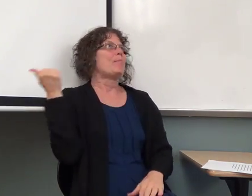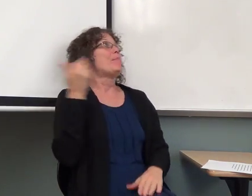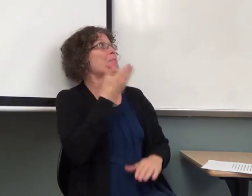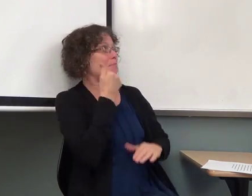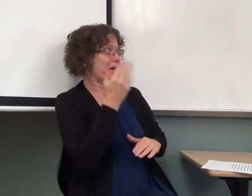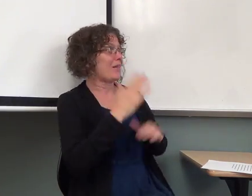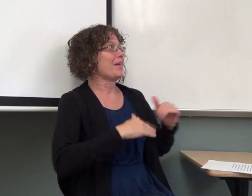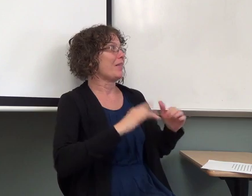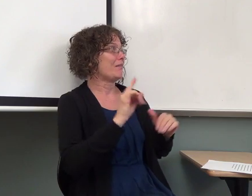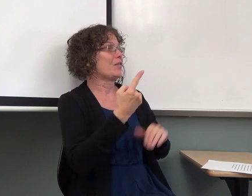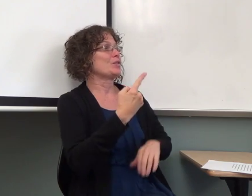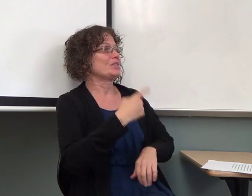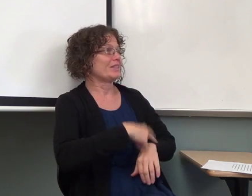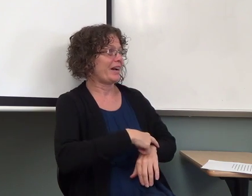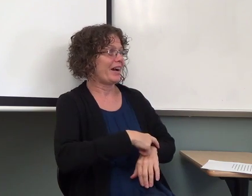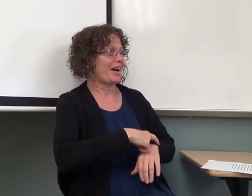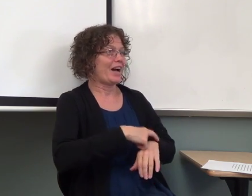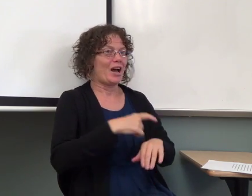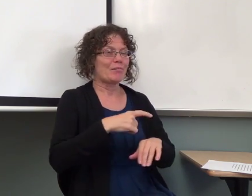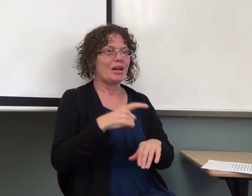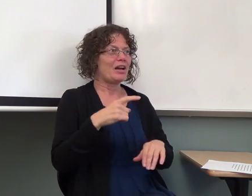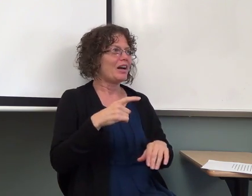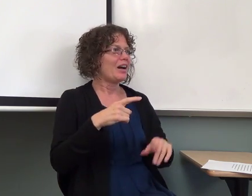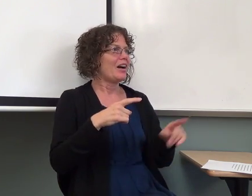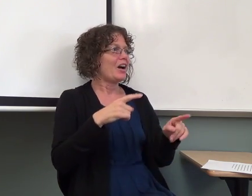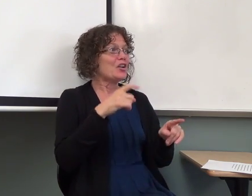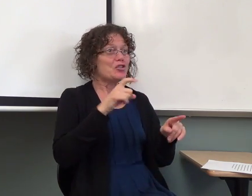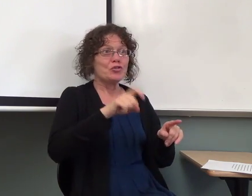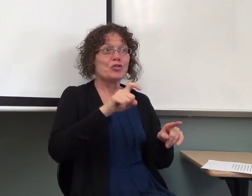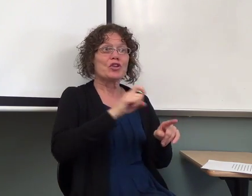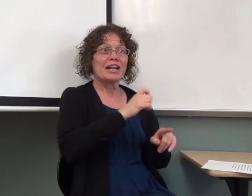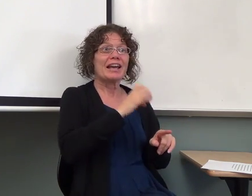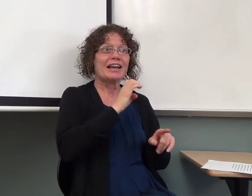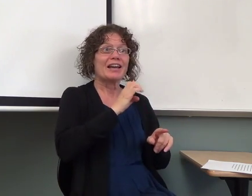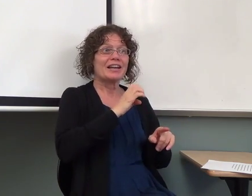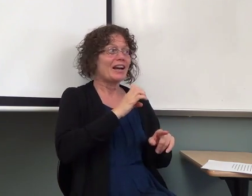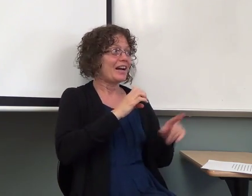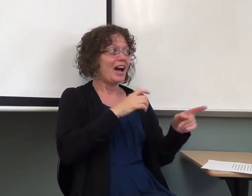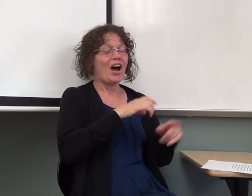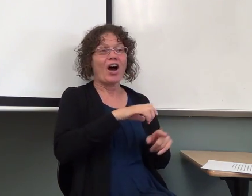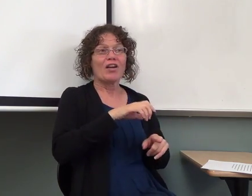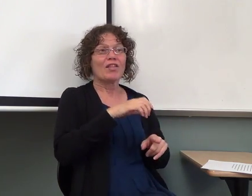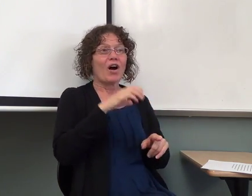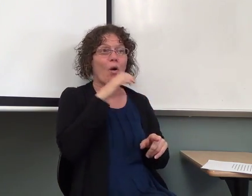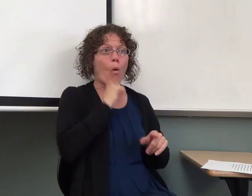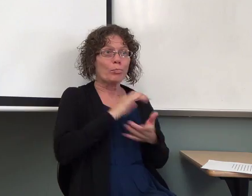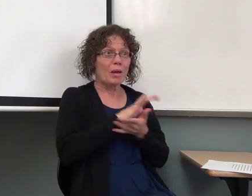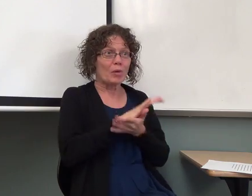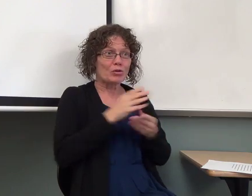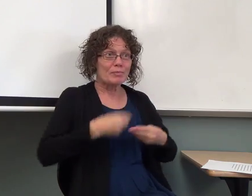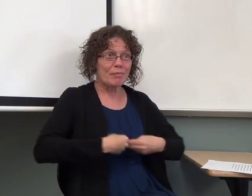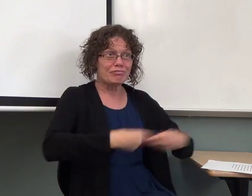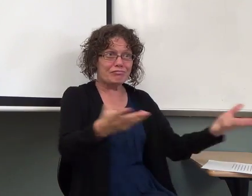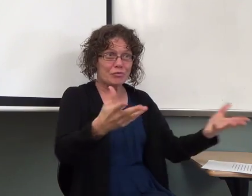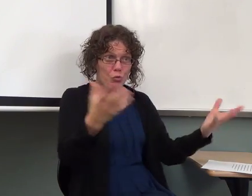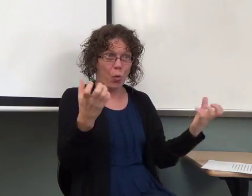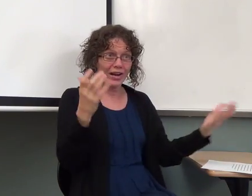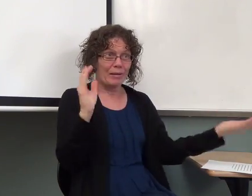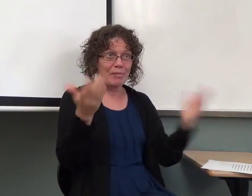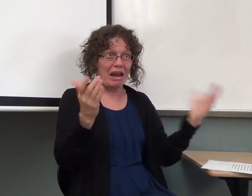Way so we can see how we did? What's that? Are you gonna give us a result so we can see how I'm we did? gonna look. Would you like to see the old ones? No, I do not. No.